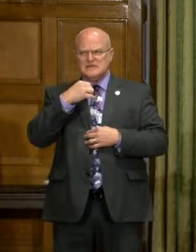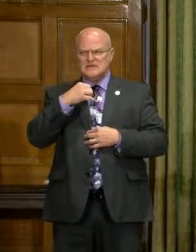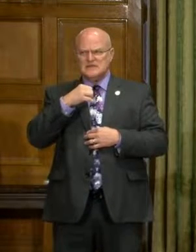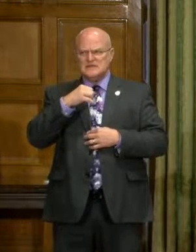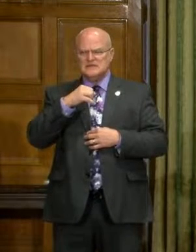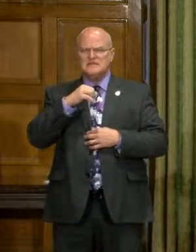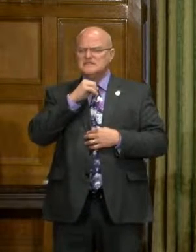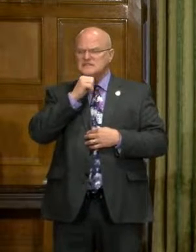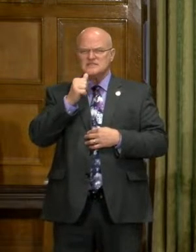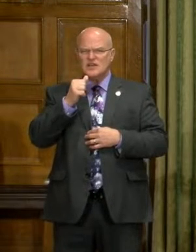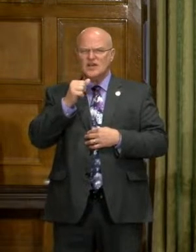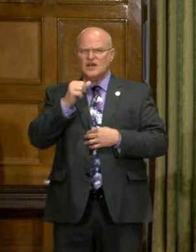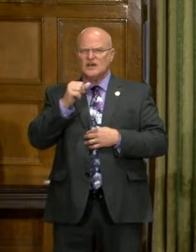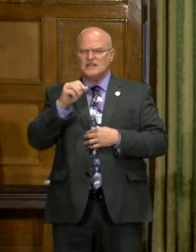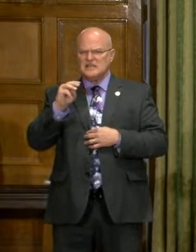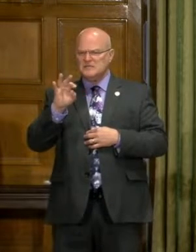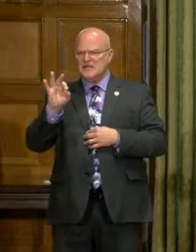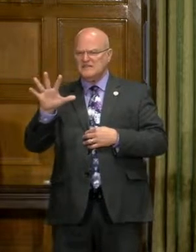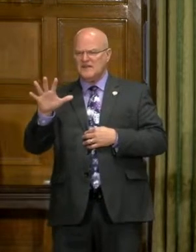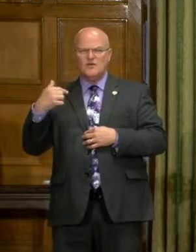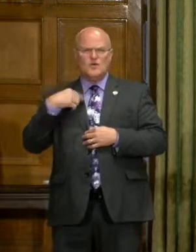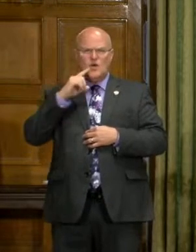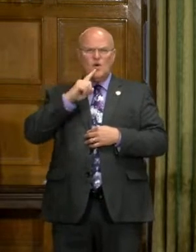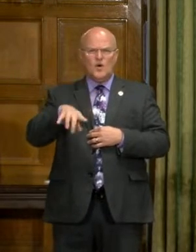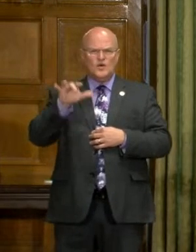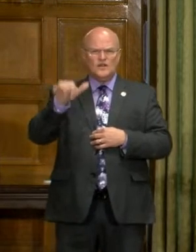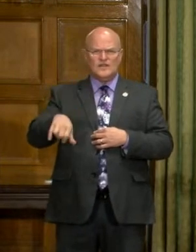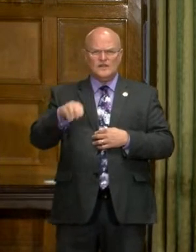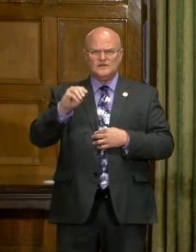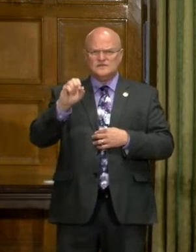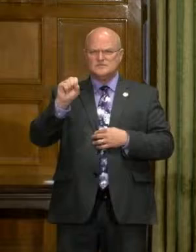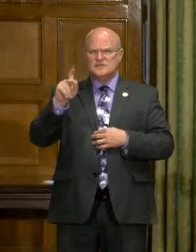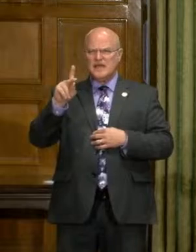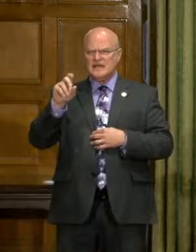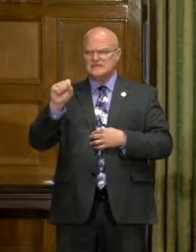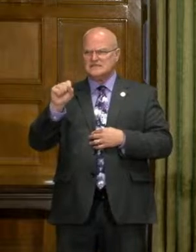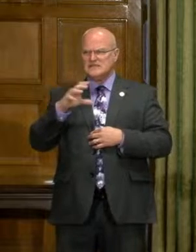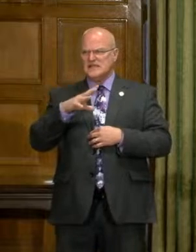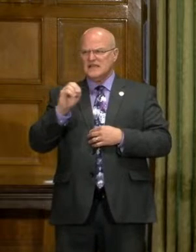KN95, which is supposed to be equivalent. Have we ordered any of those masks and